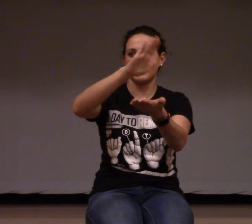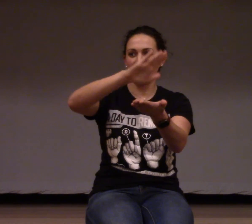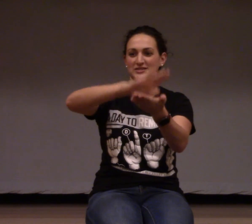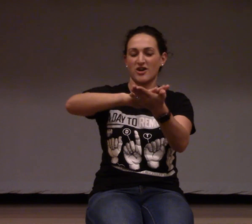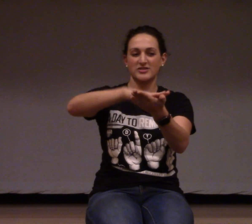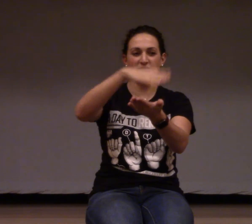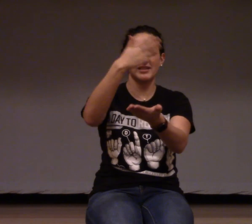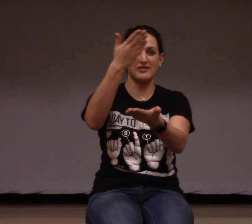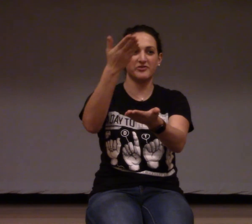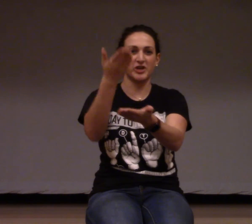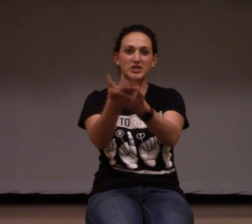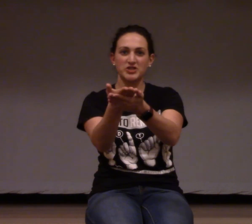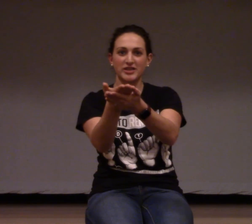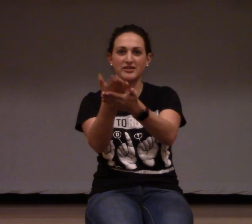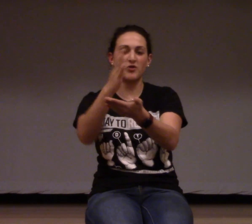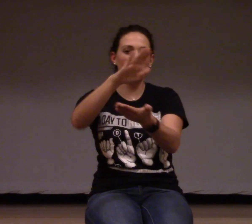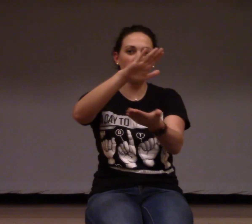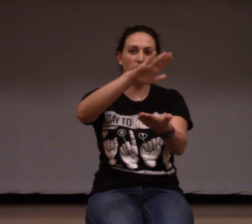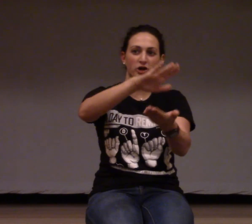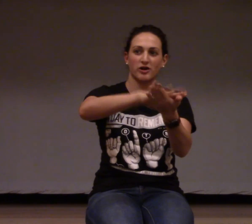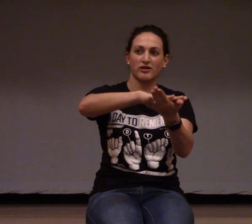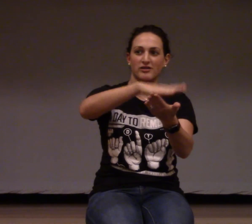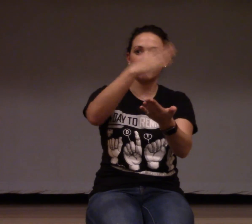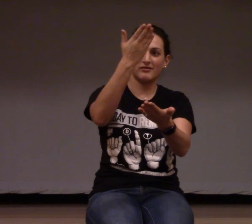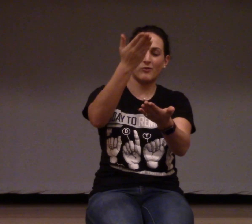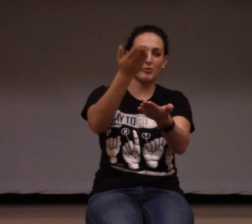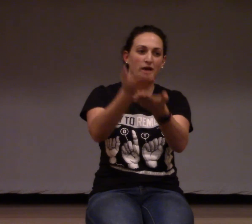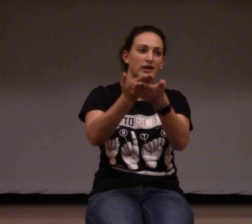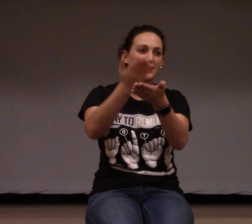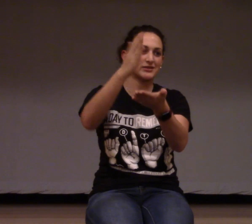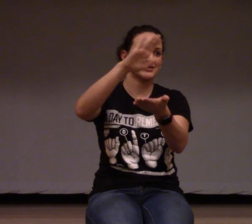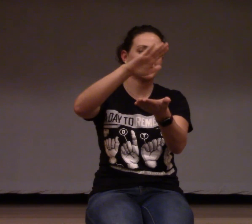It's also the sign for kitchen or cook, or pancakes.